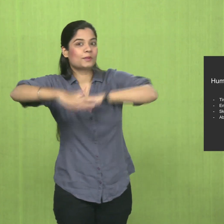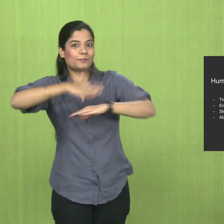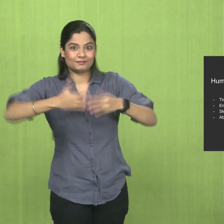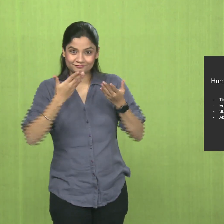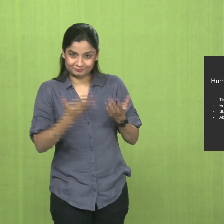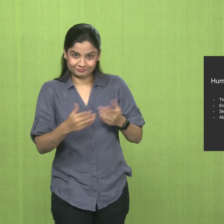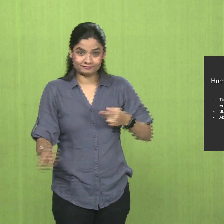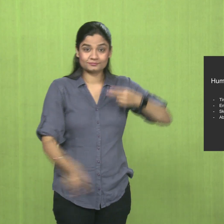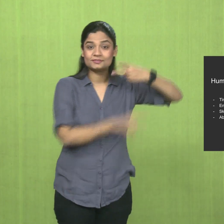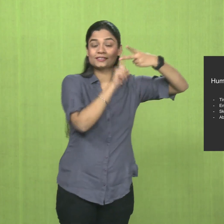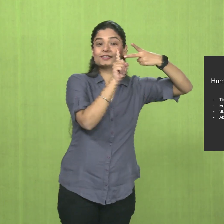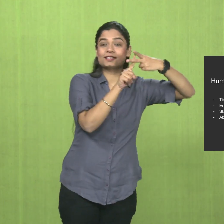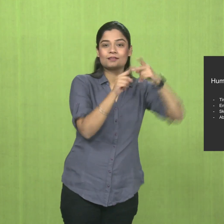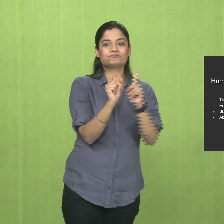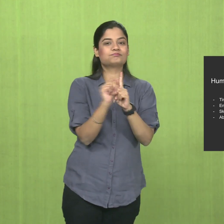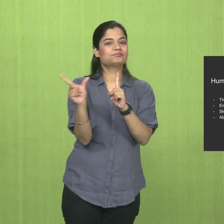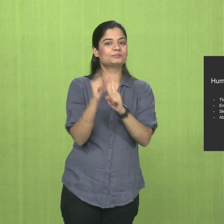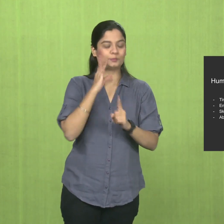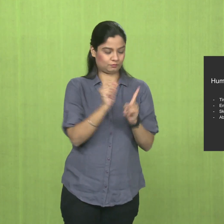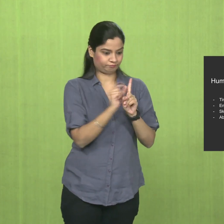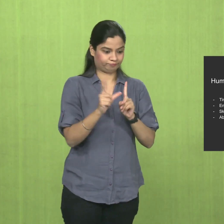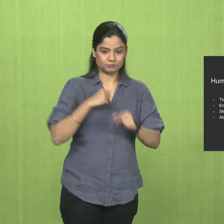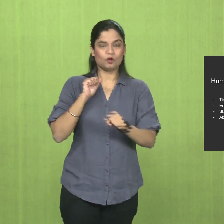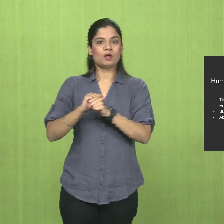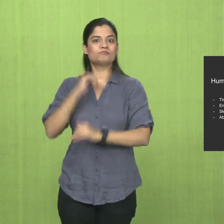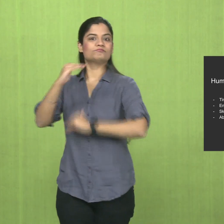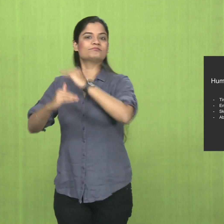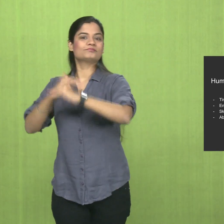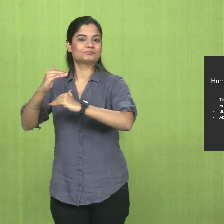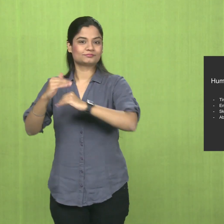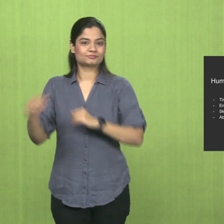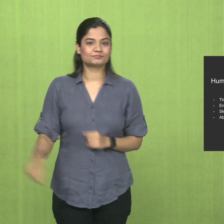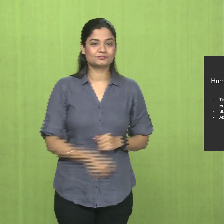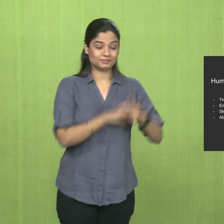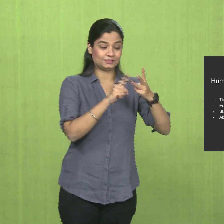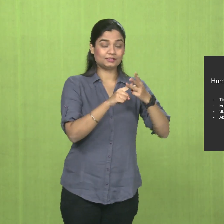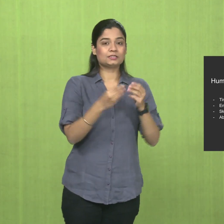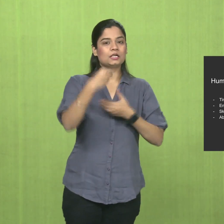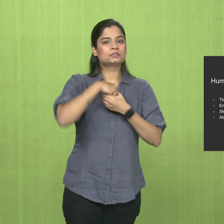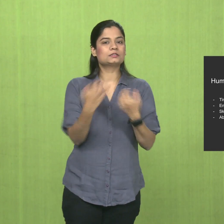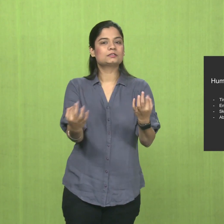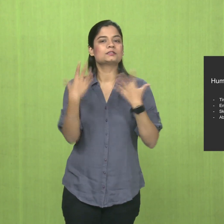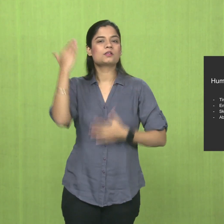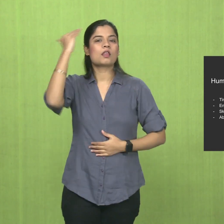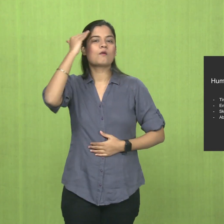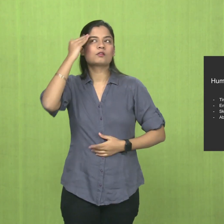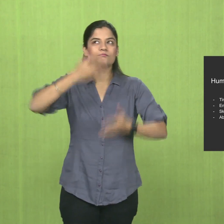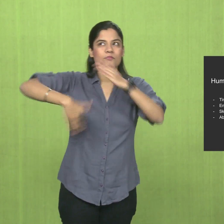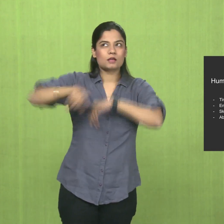time, punctuality, etc. Second thing is energy. Energy is a human resource. Third is skills. Skills